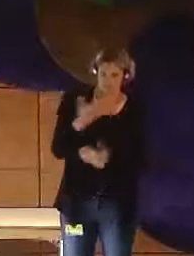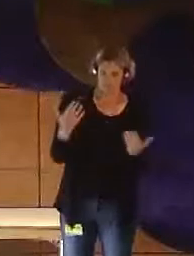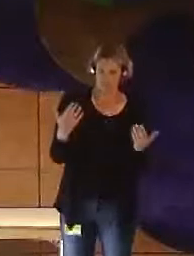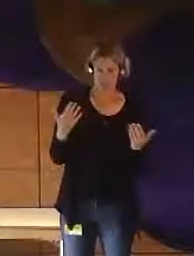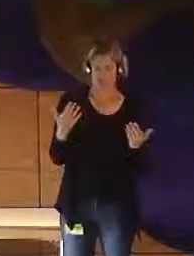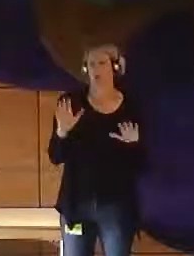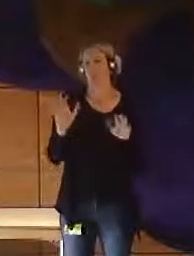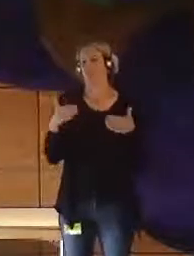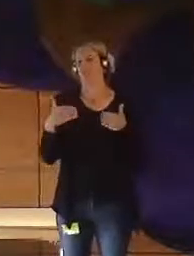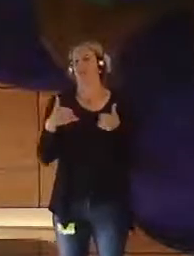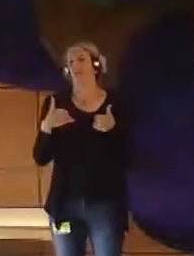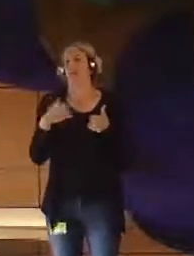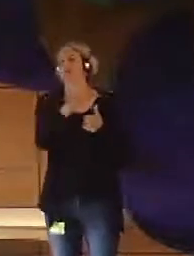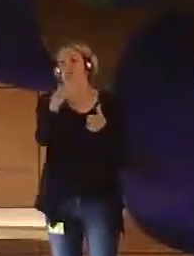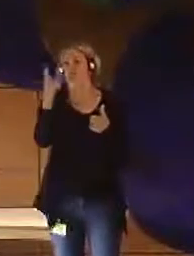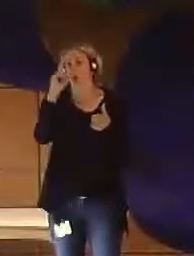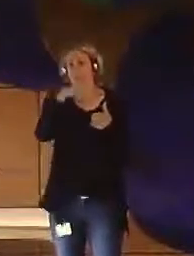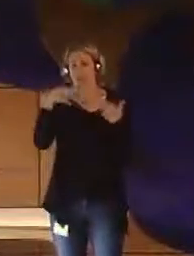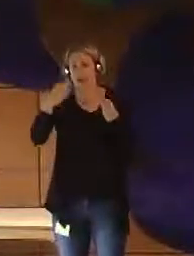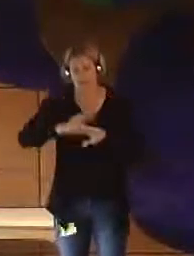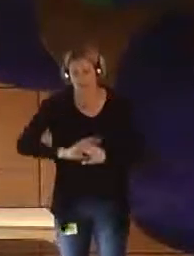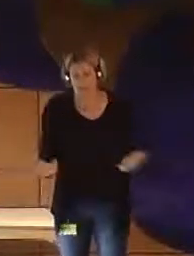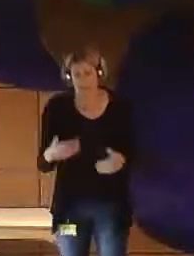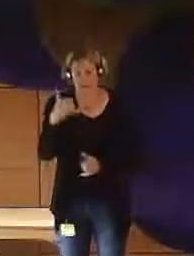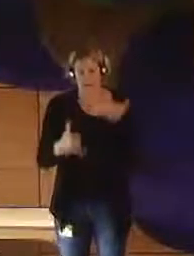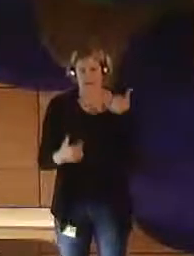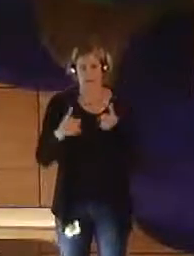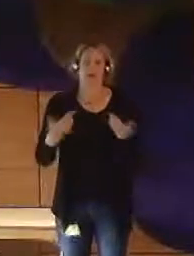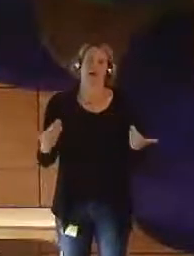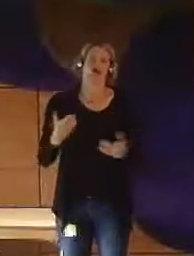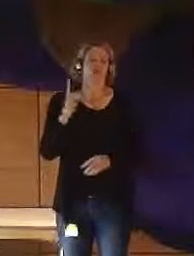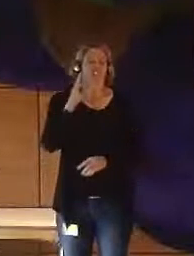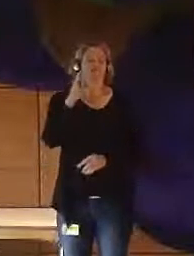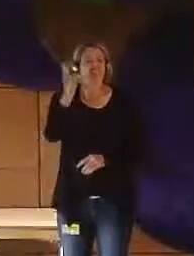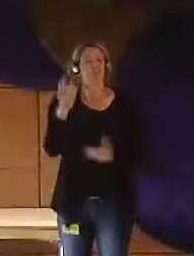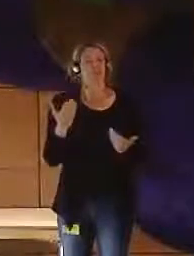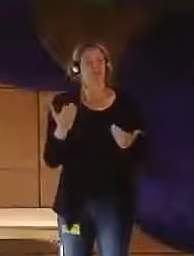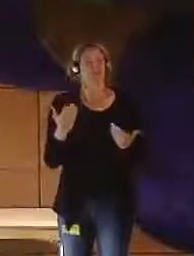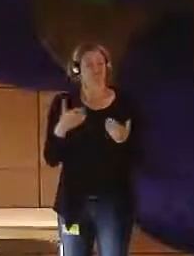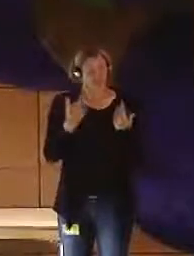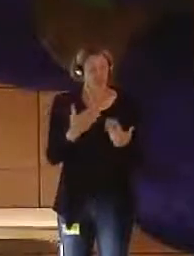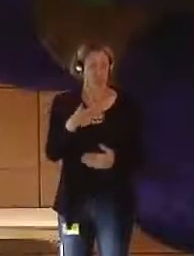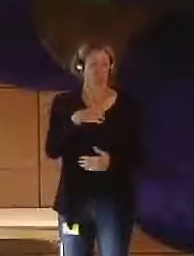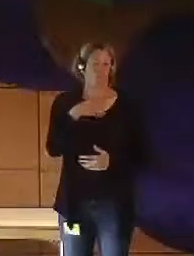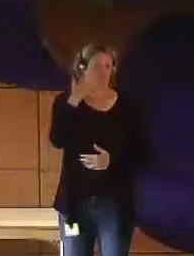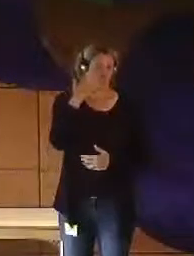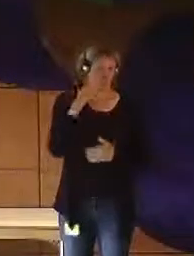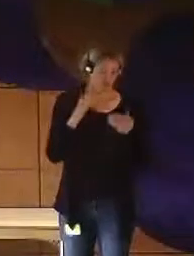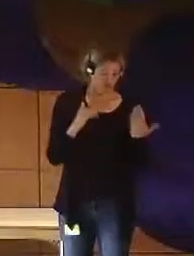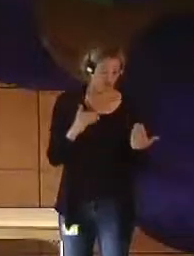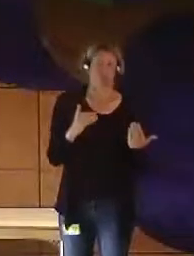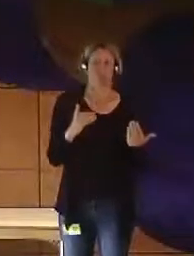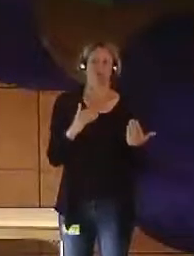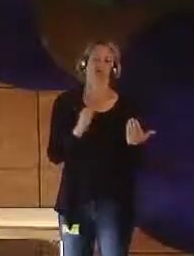to the support group. I think apart from problems with puberty, I think although growth is an issue, I don't think